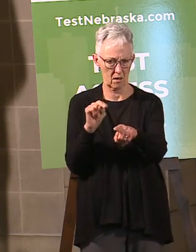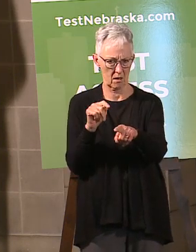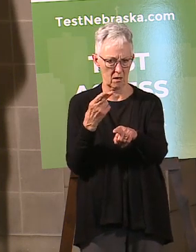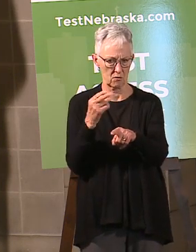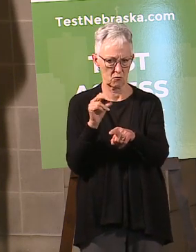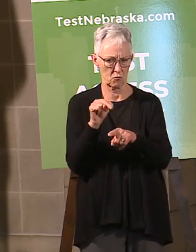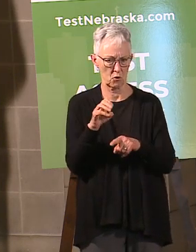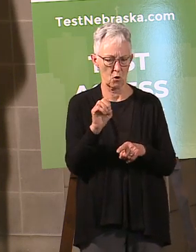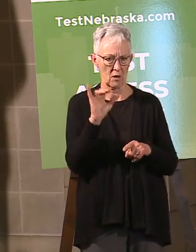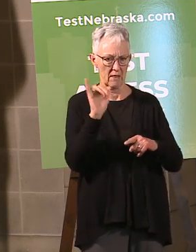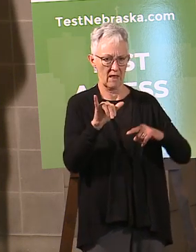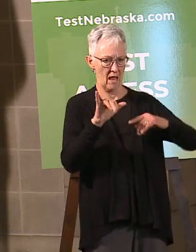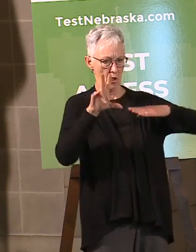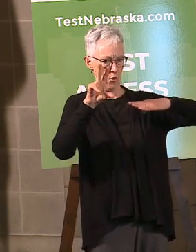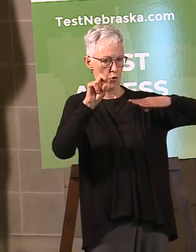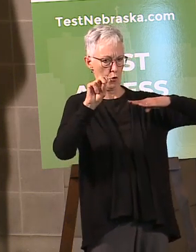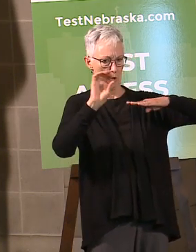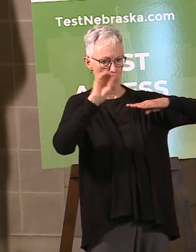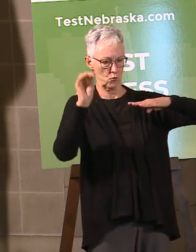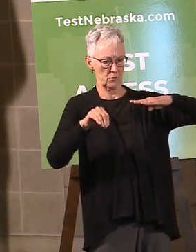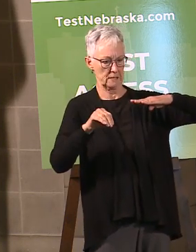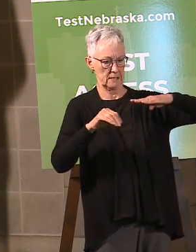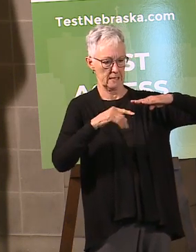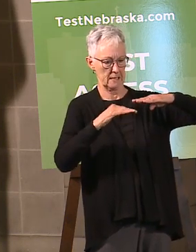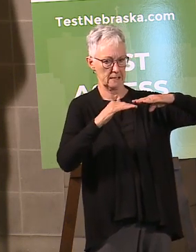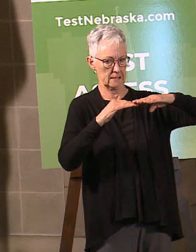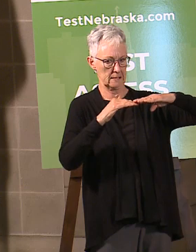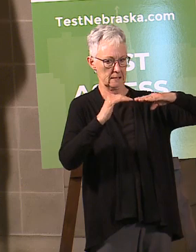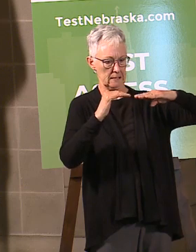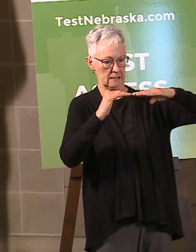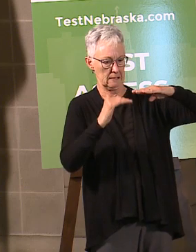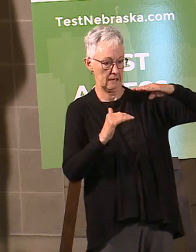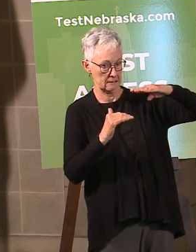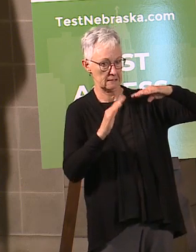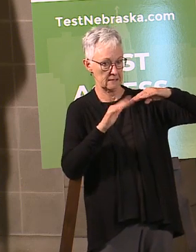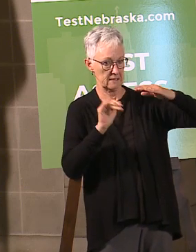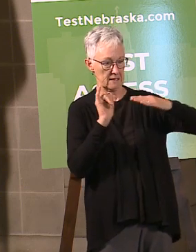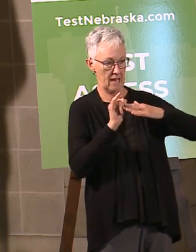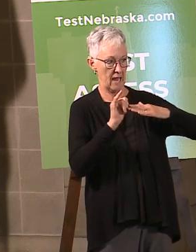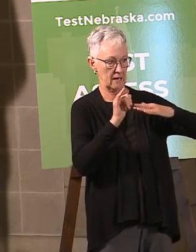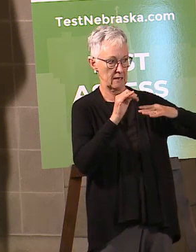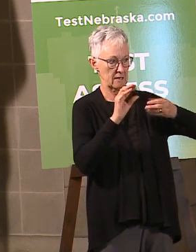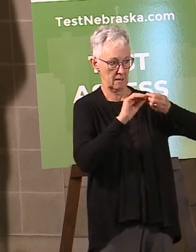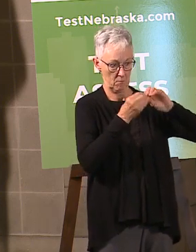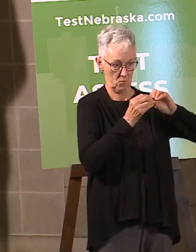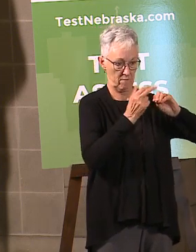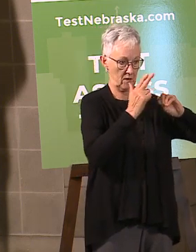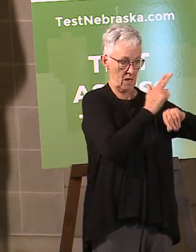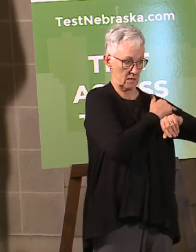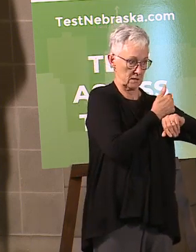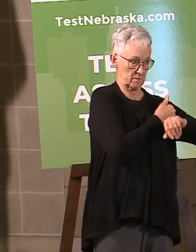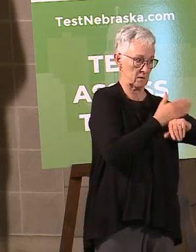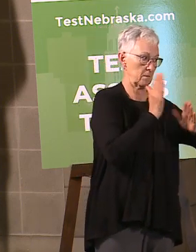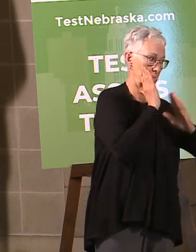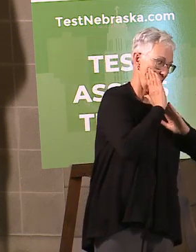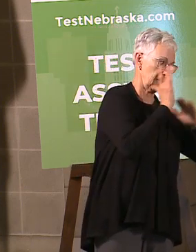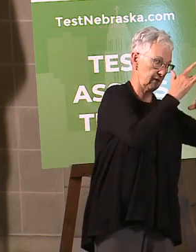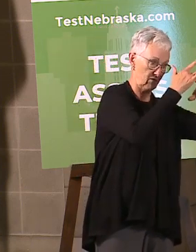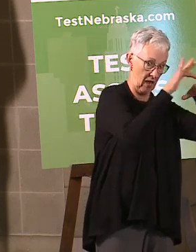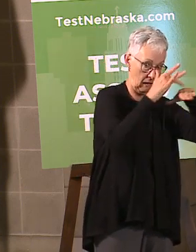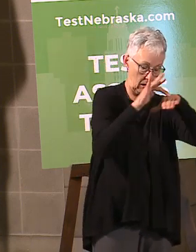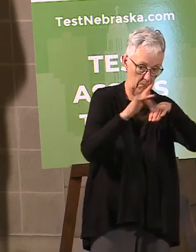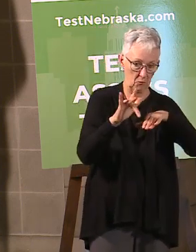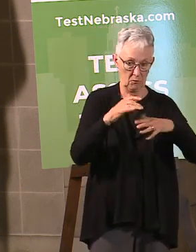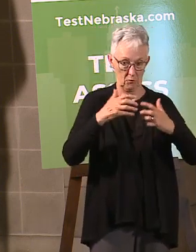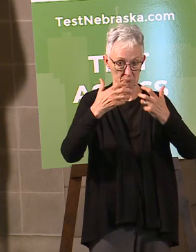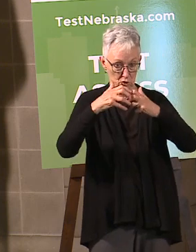kind of benchmarks we'd look at to start, maybe we'd need to retighten some of the things, yet we're kind of hitting that benchmark in Douglas